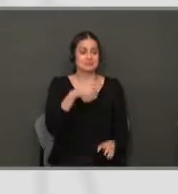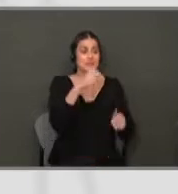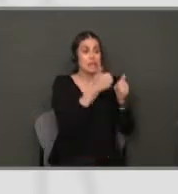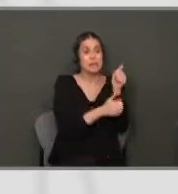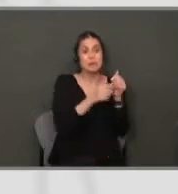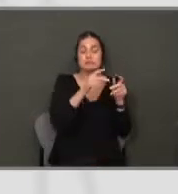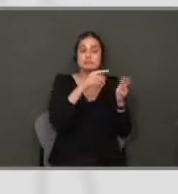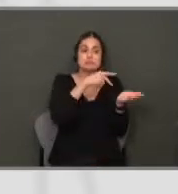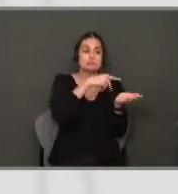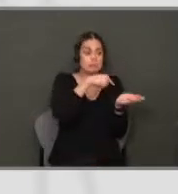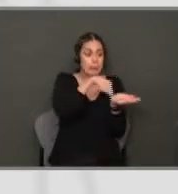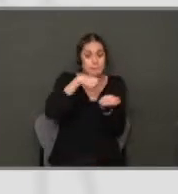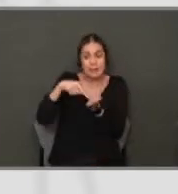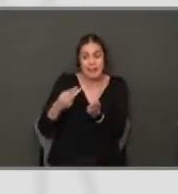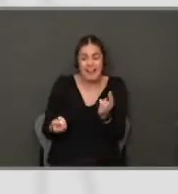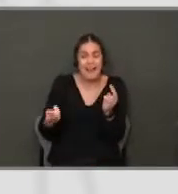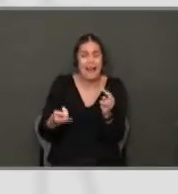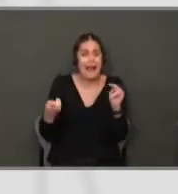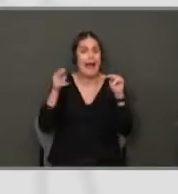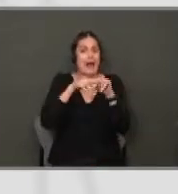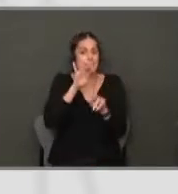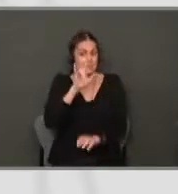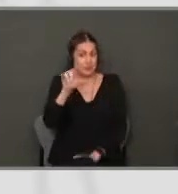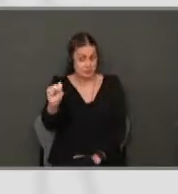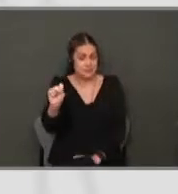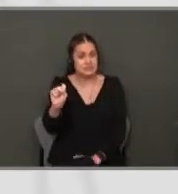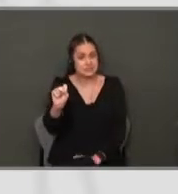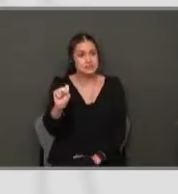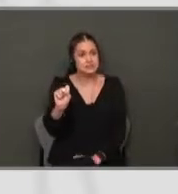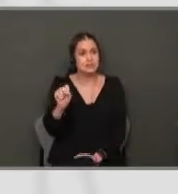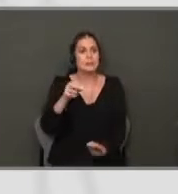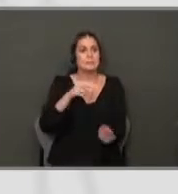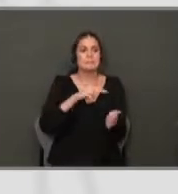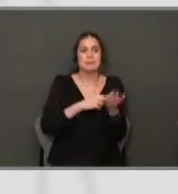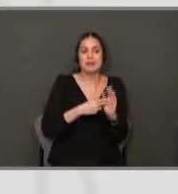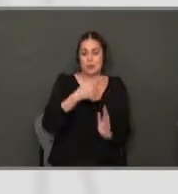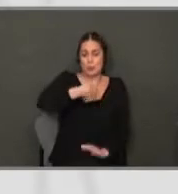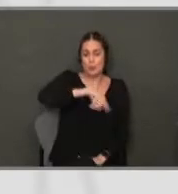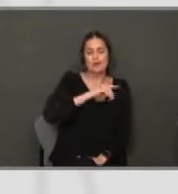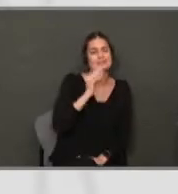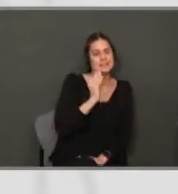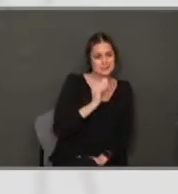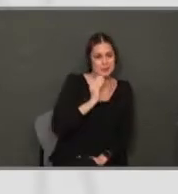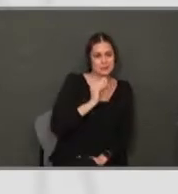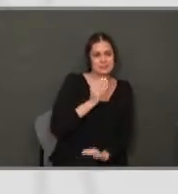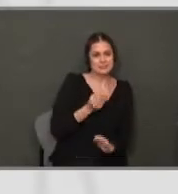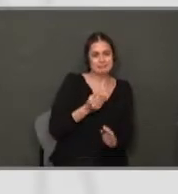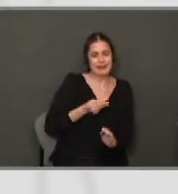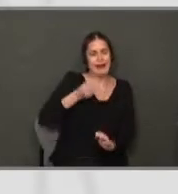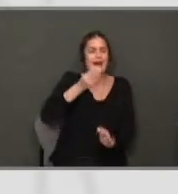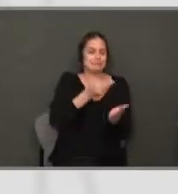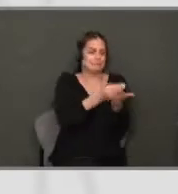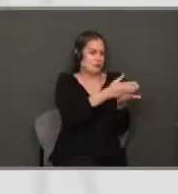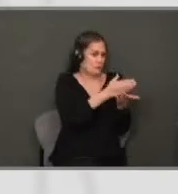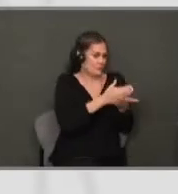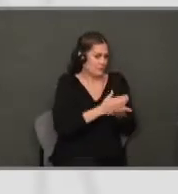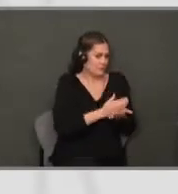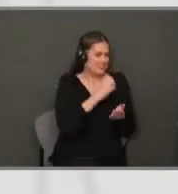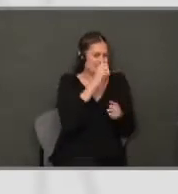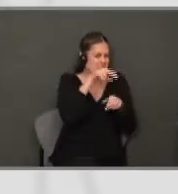has had extraordinarily high bills, we have experienced extraordinarily high revenue that is not